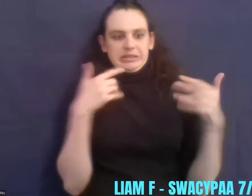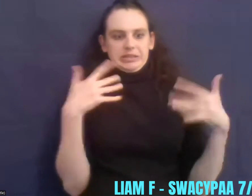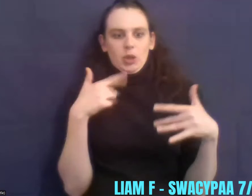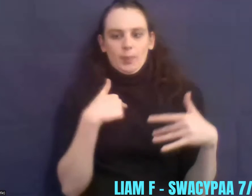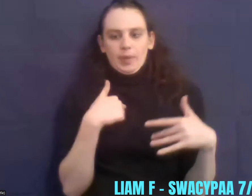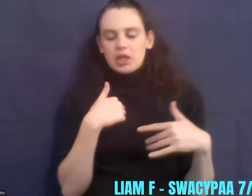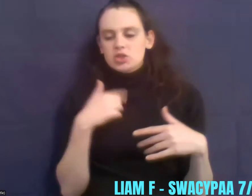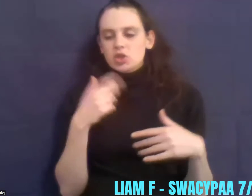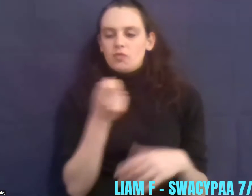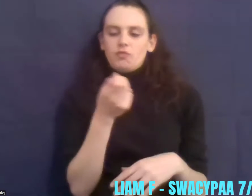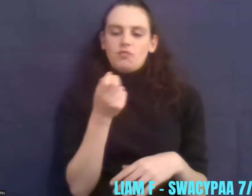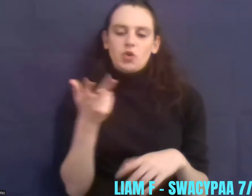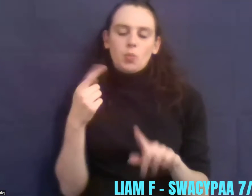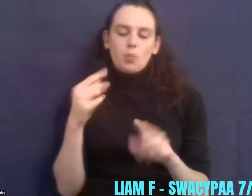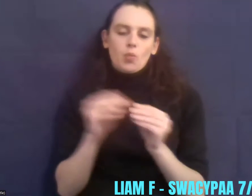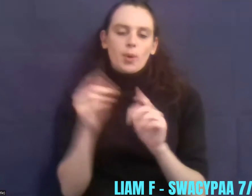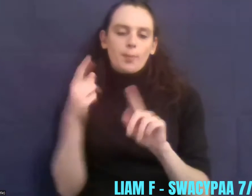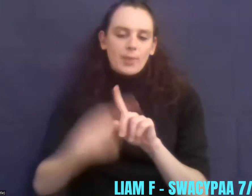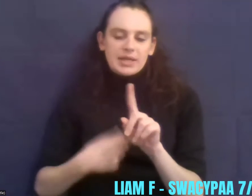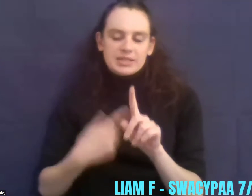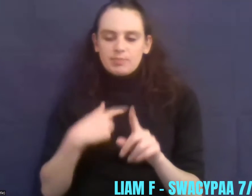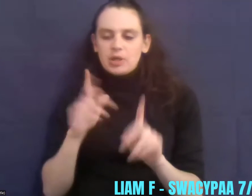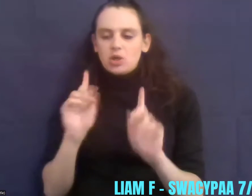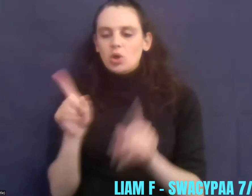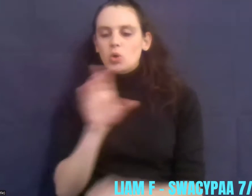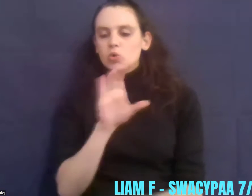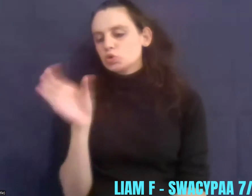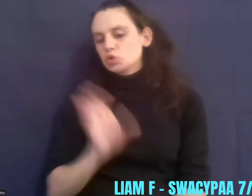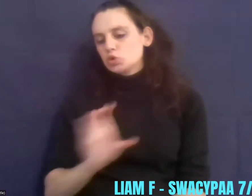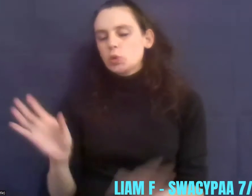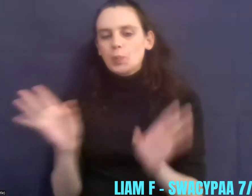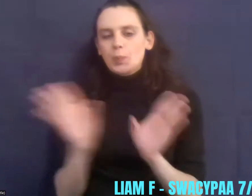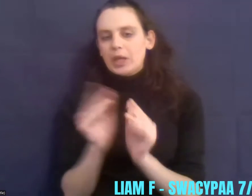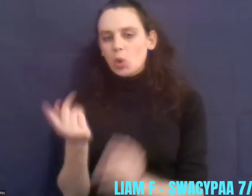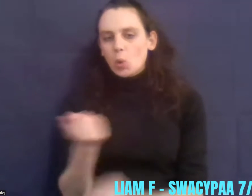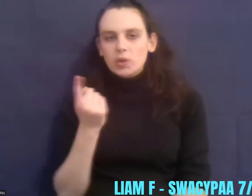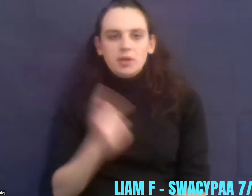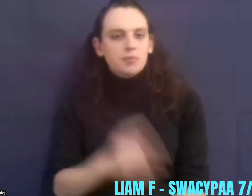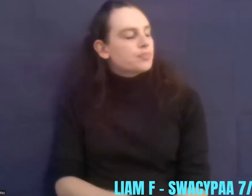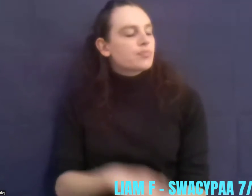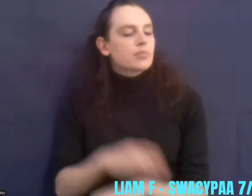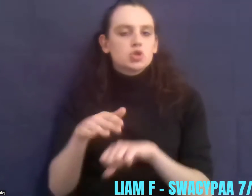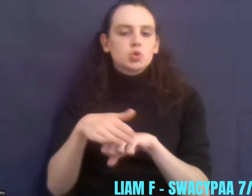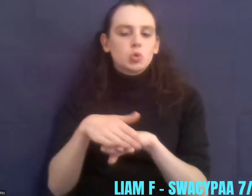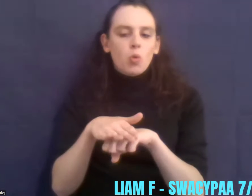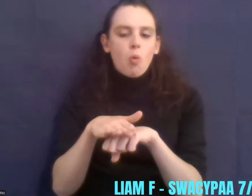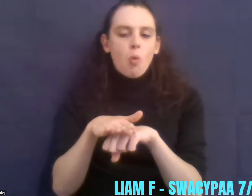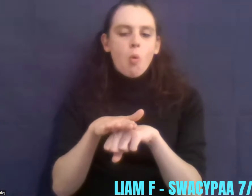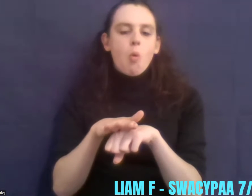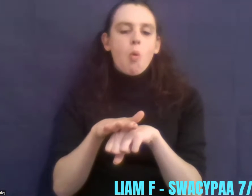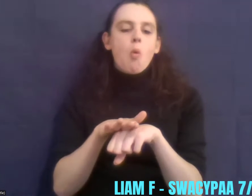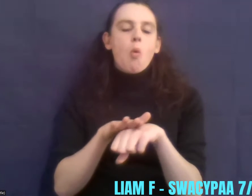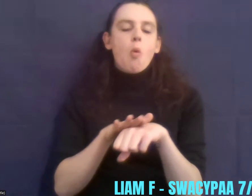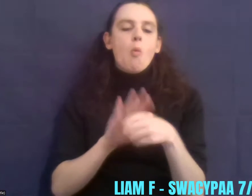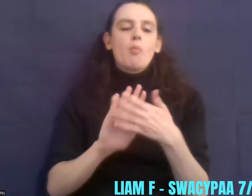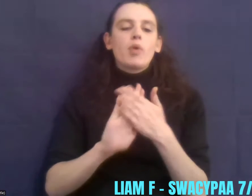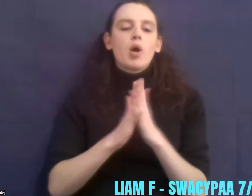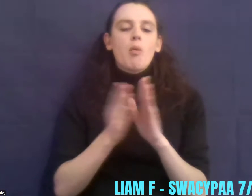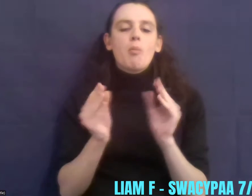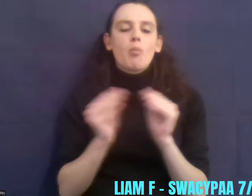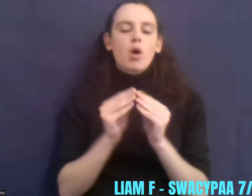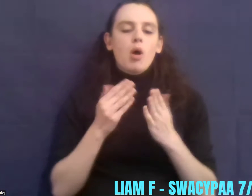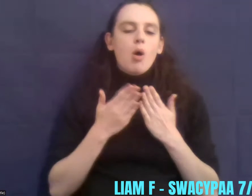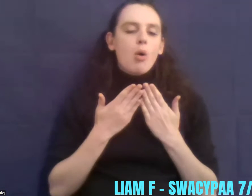couple more months. Um, and slowly had a little bit more openness and a little bit more willingness to branch